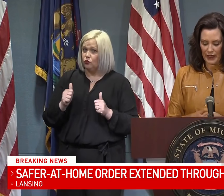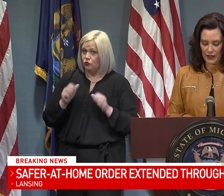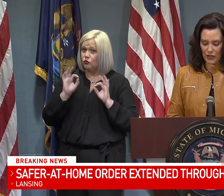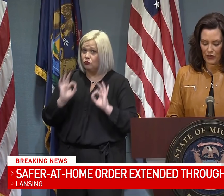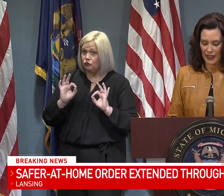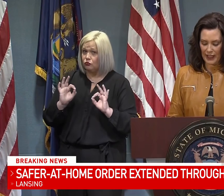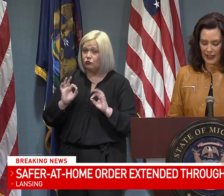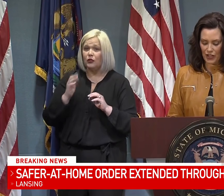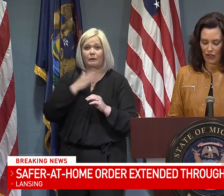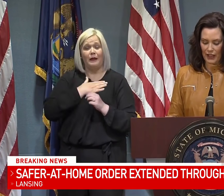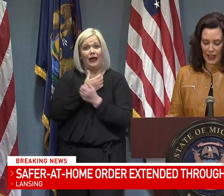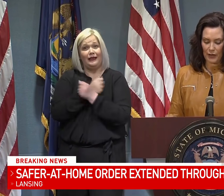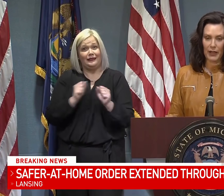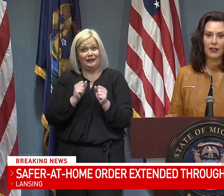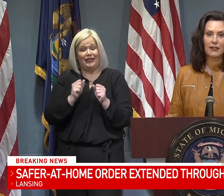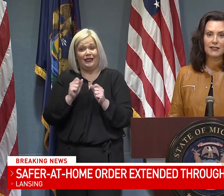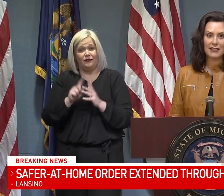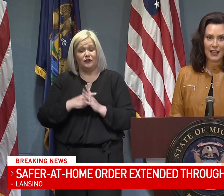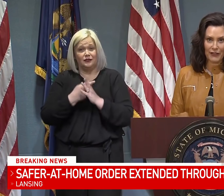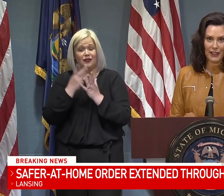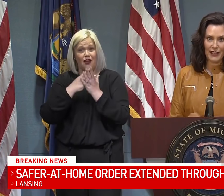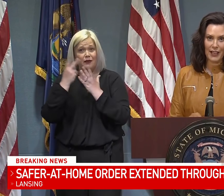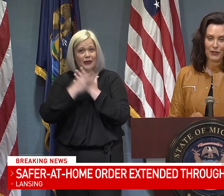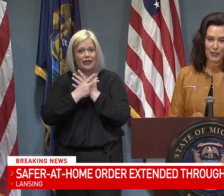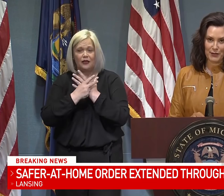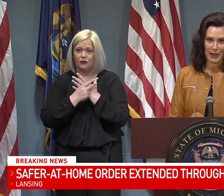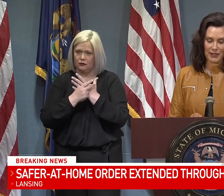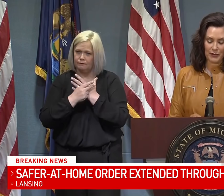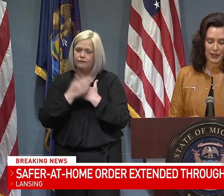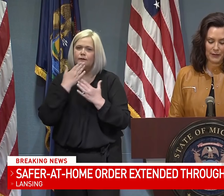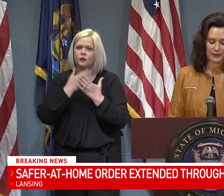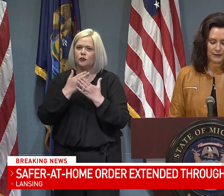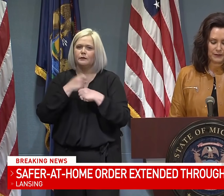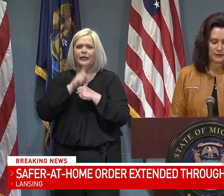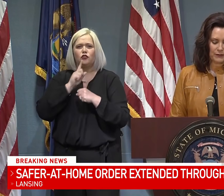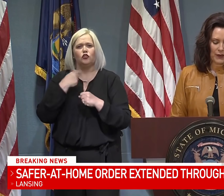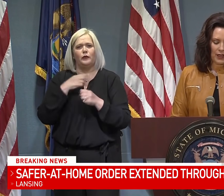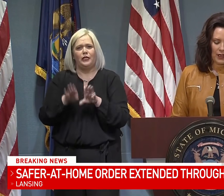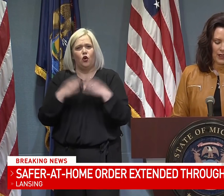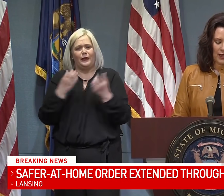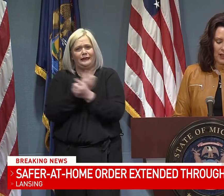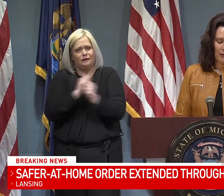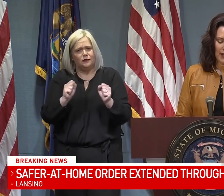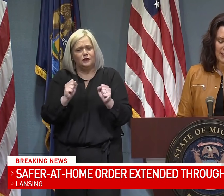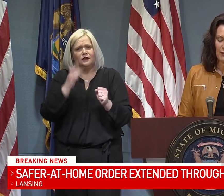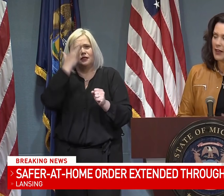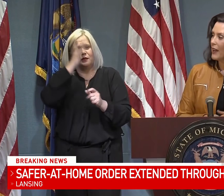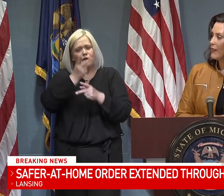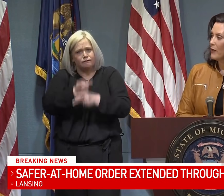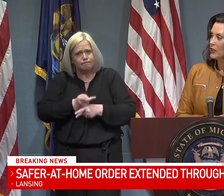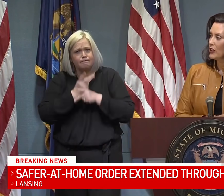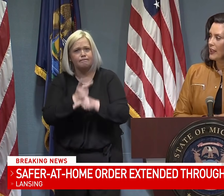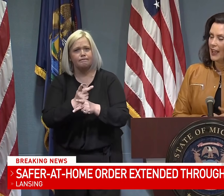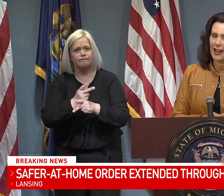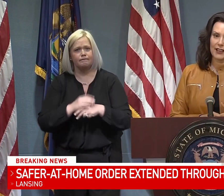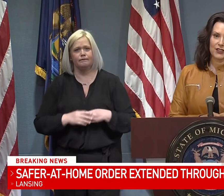Start plan to re-engage our economy safely and responsibly. My team and I have been looking at